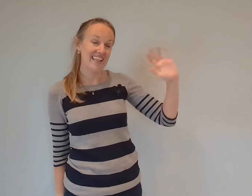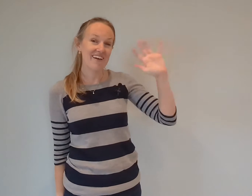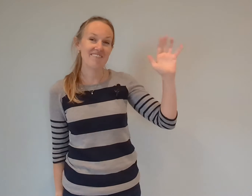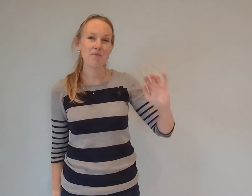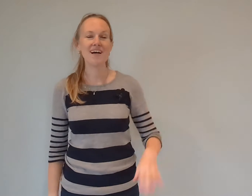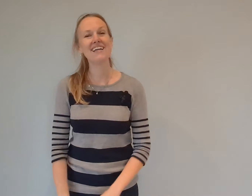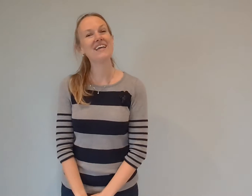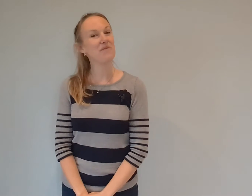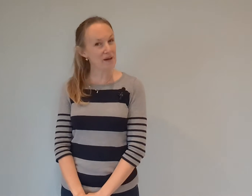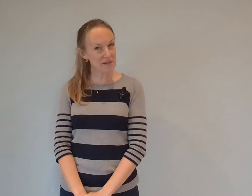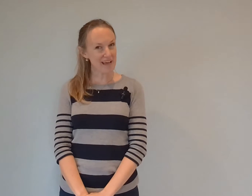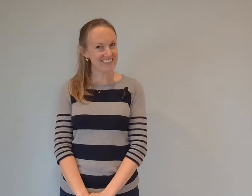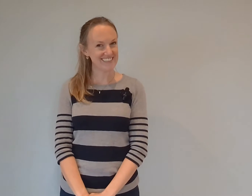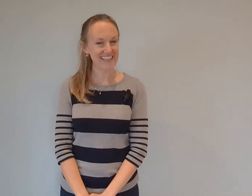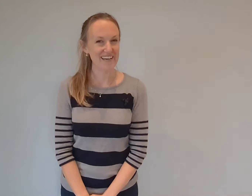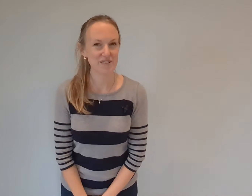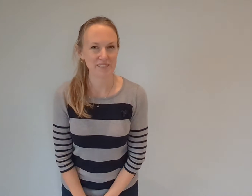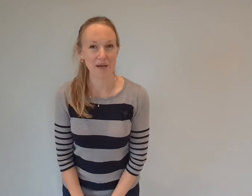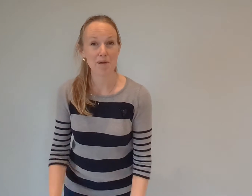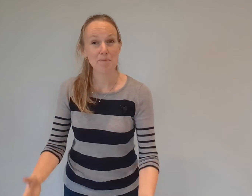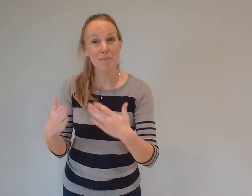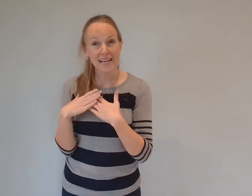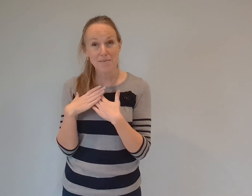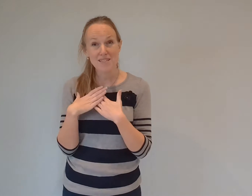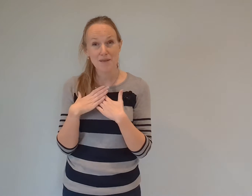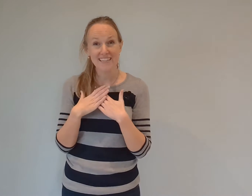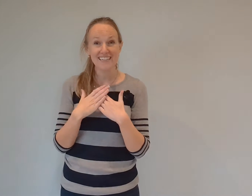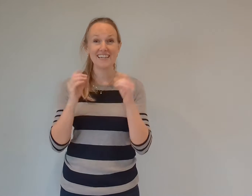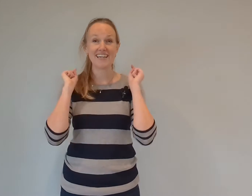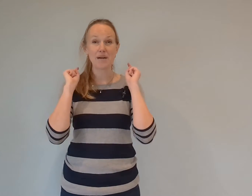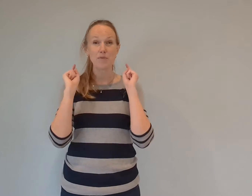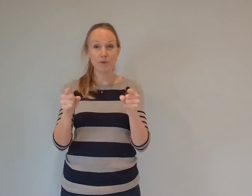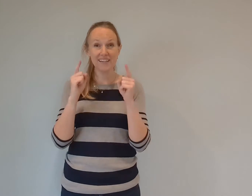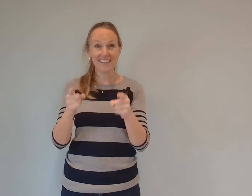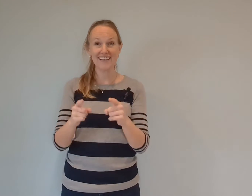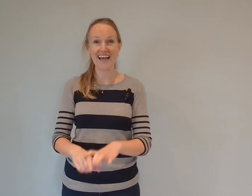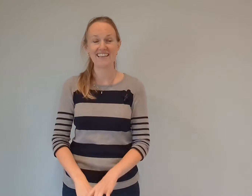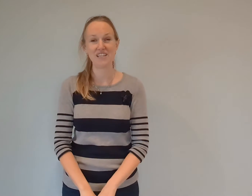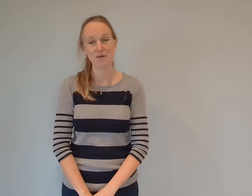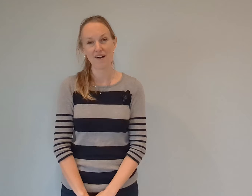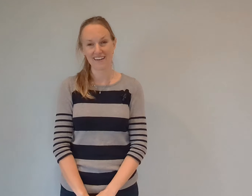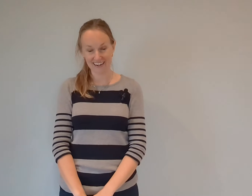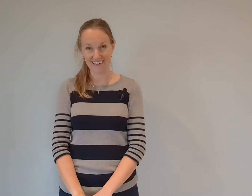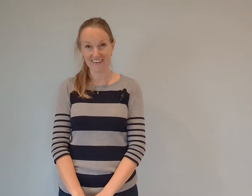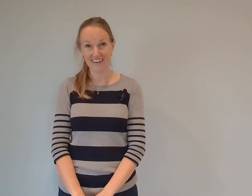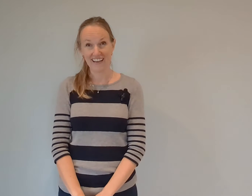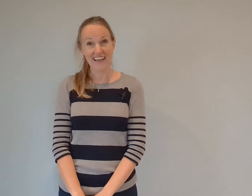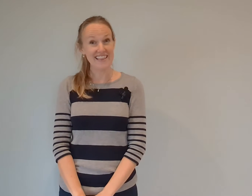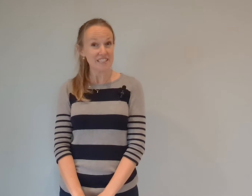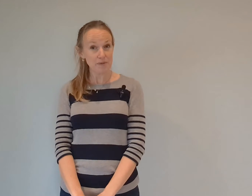Hello everyone and welcome back to Sign Language Worship. My name is Mandy and I'm really glad that you are here. This week